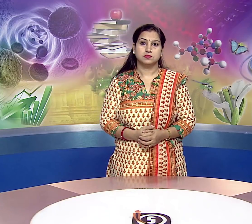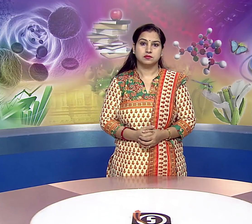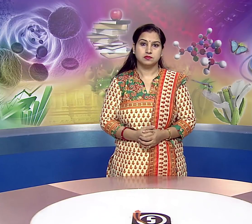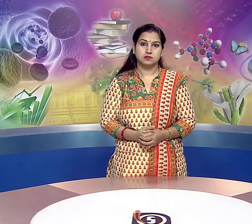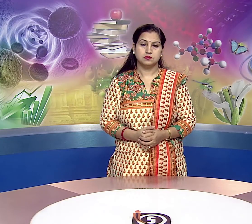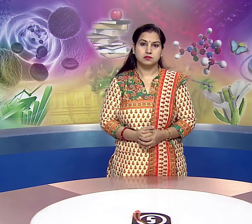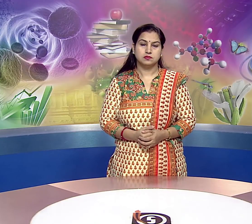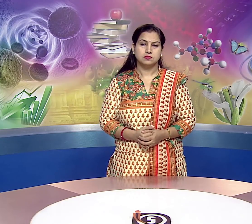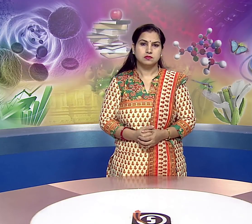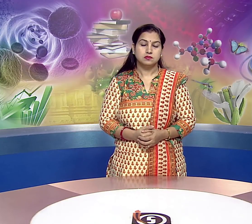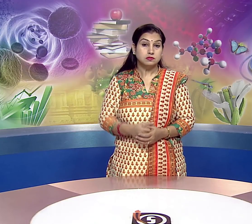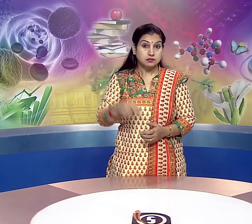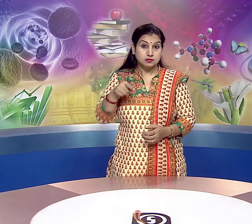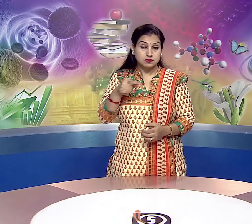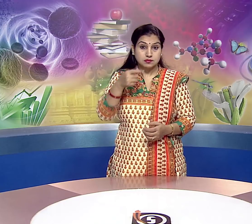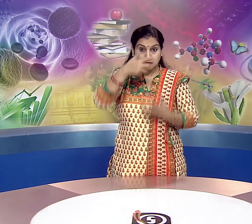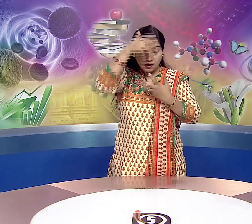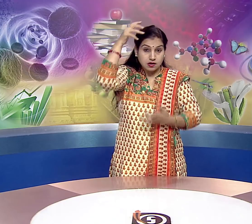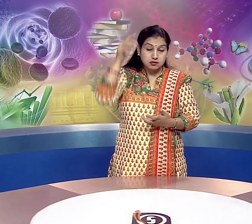the tiger's master